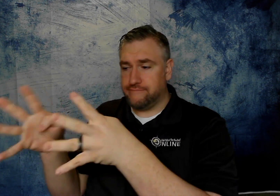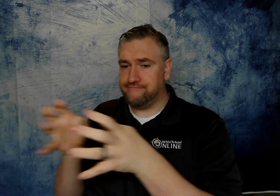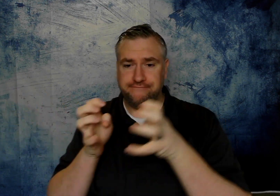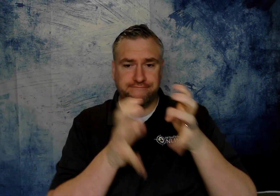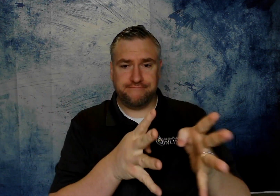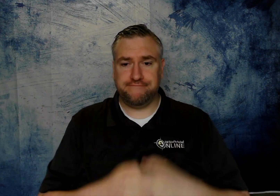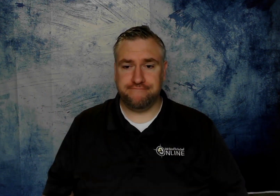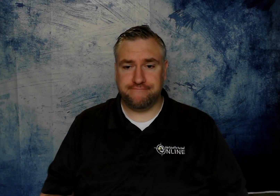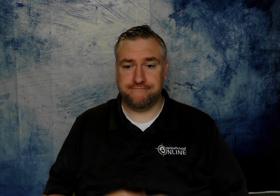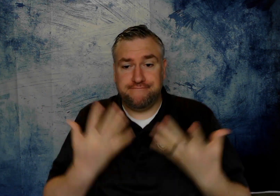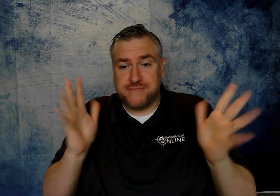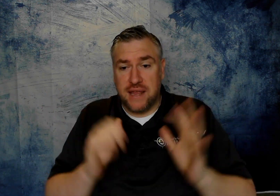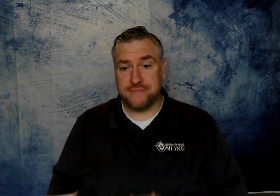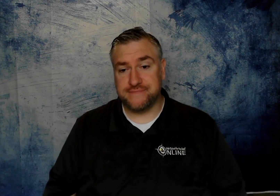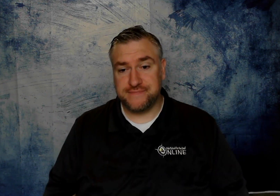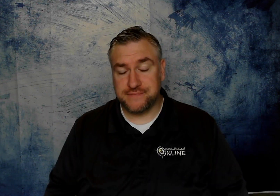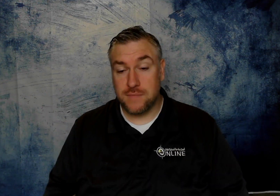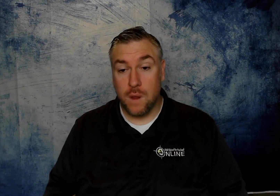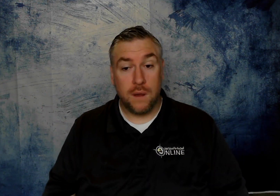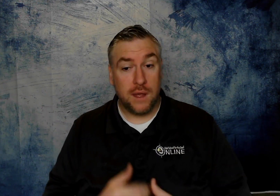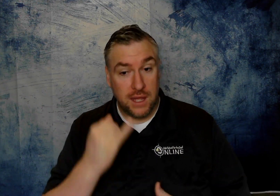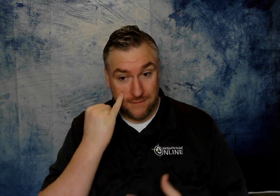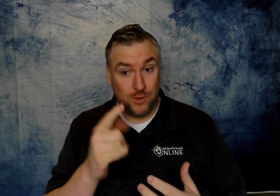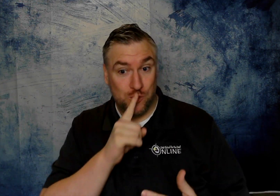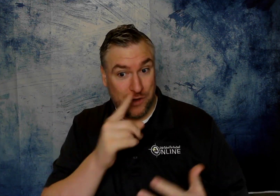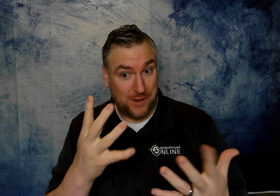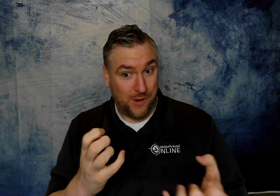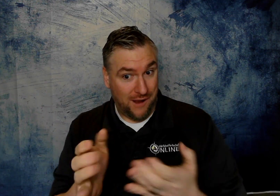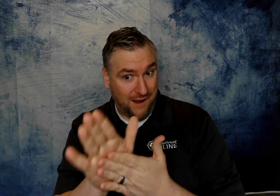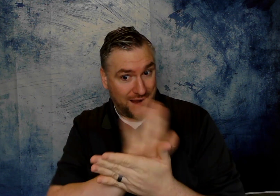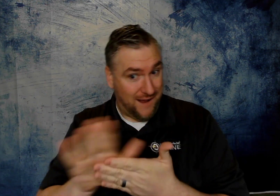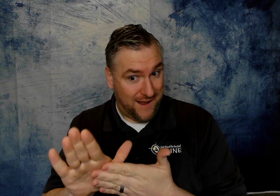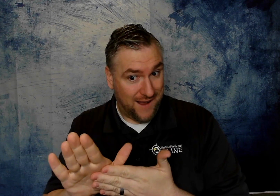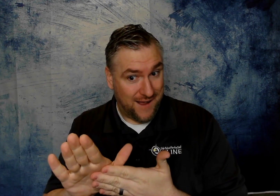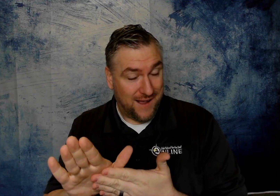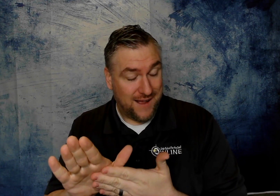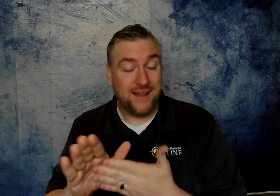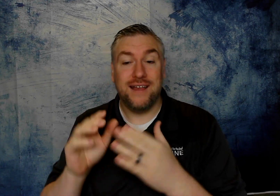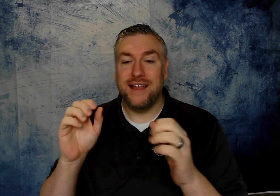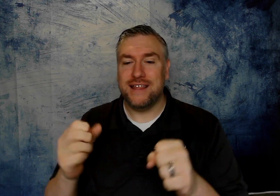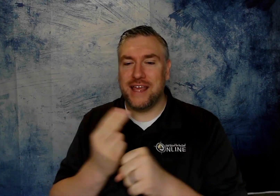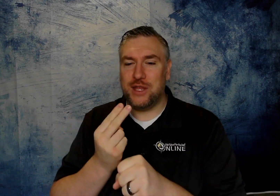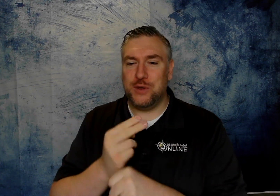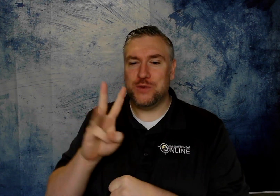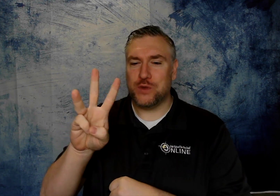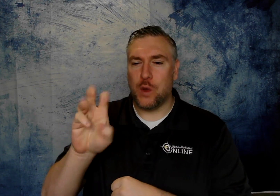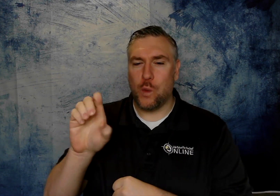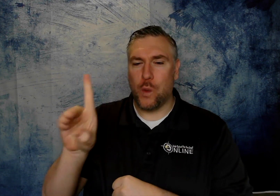Word, and then copy and paste. If you really want to go really